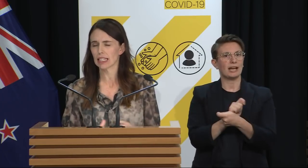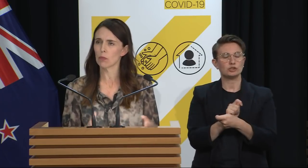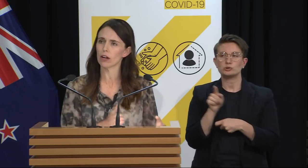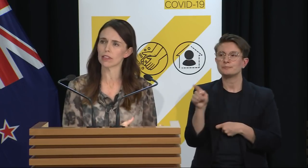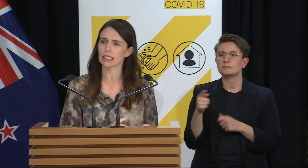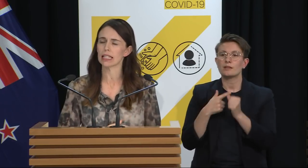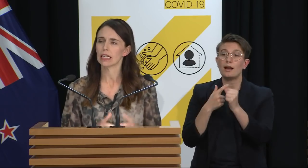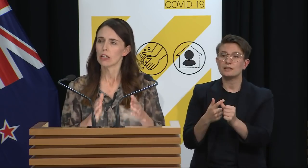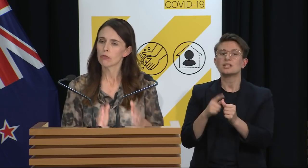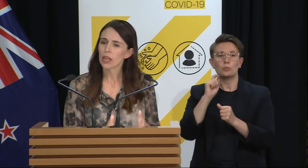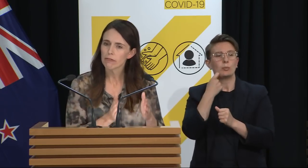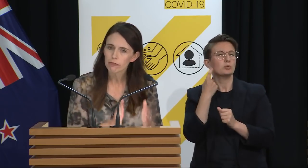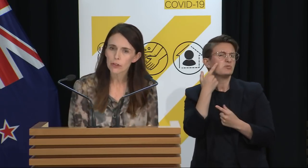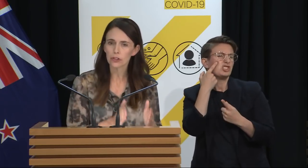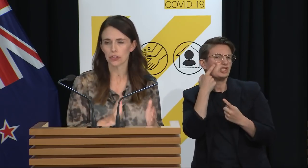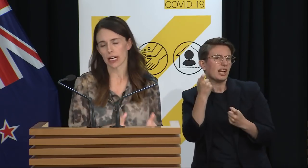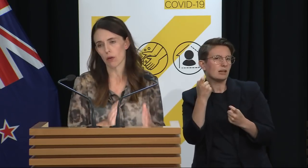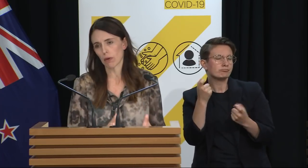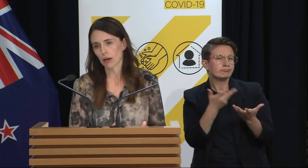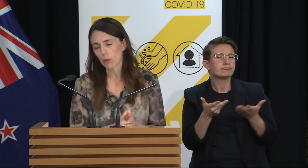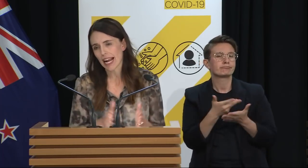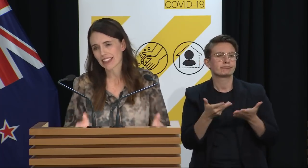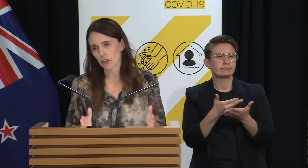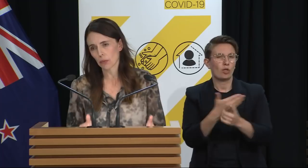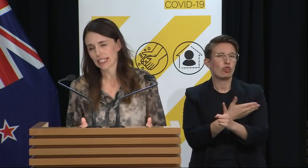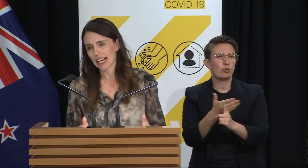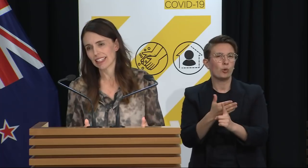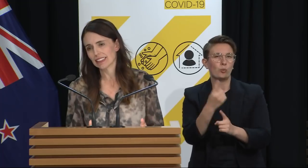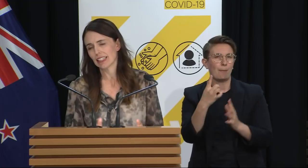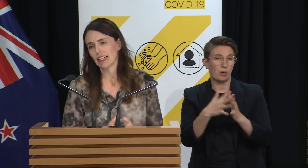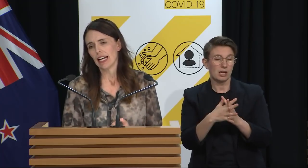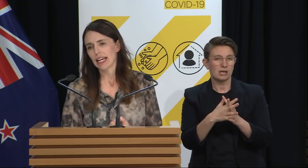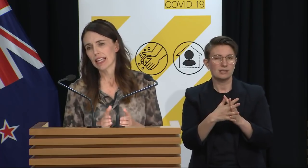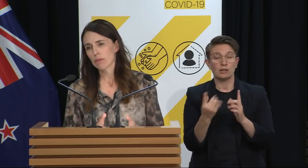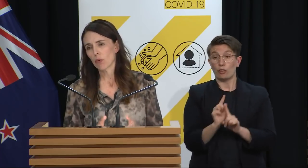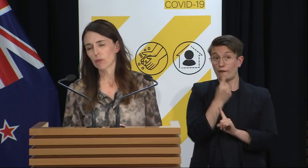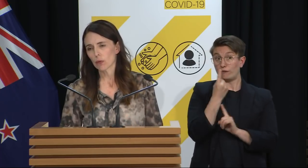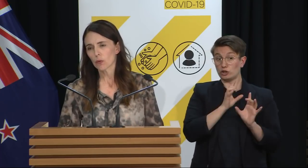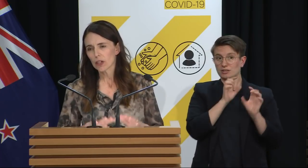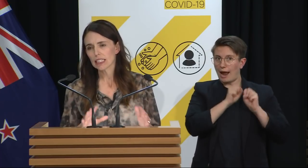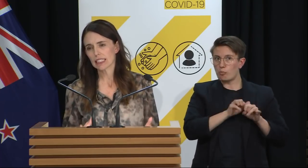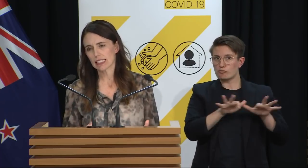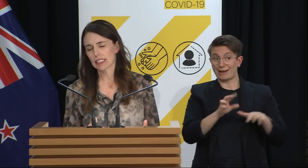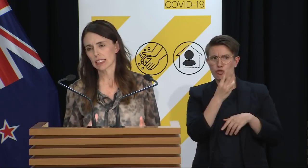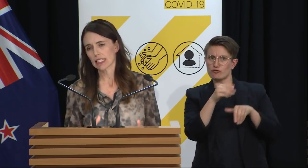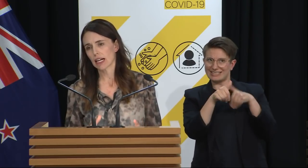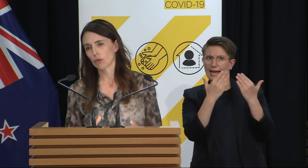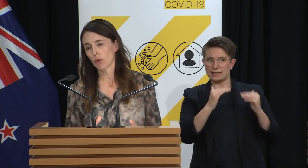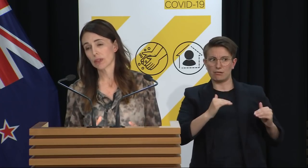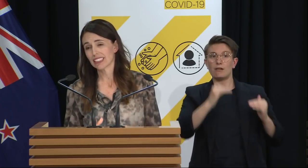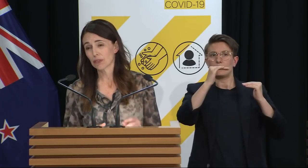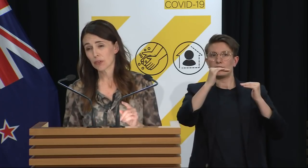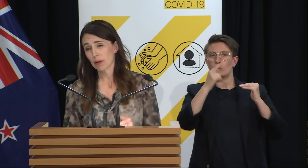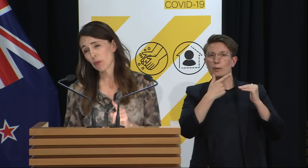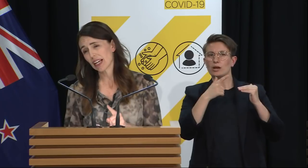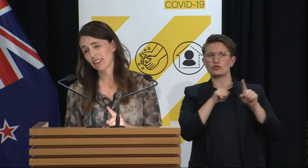anticipate in the same way, obviously, for that first outbreak where we had the 3 days. At that point, we were really assessing the scale of what